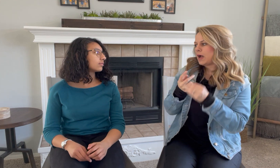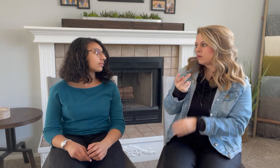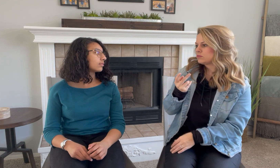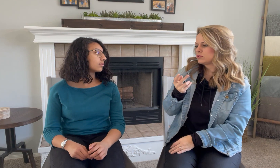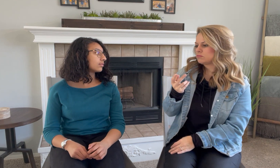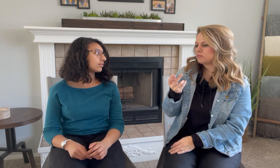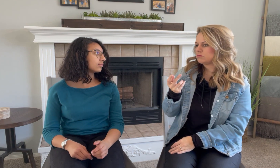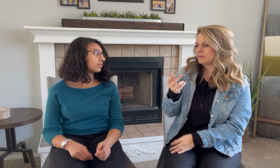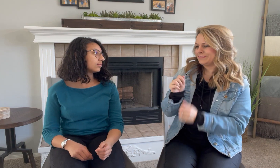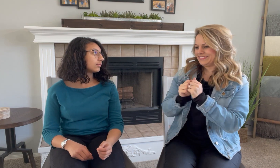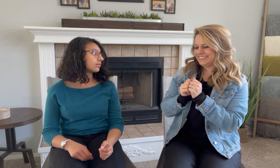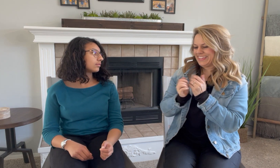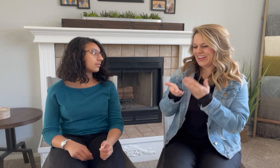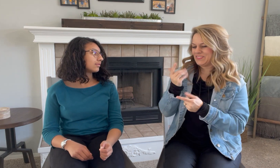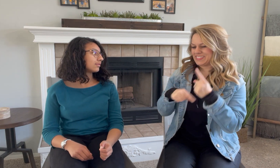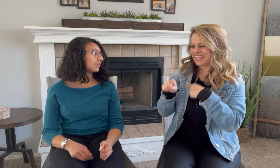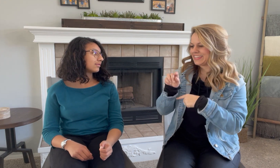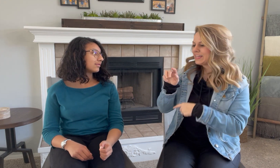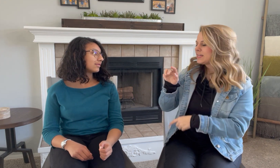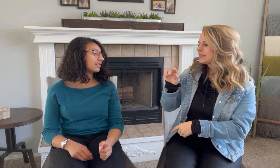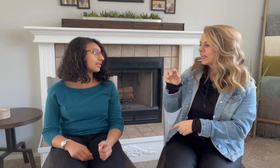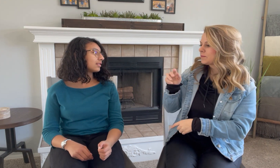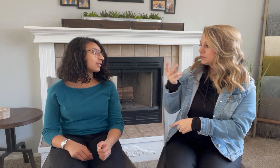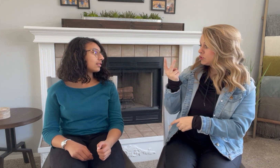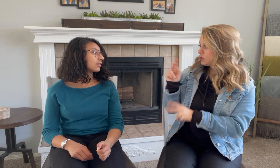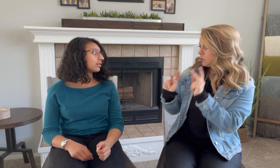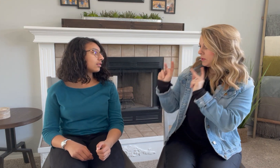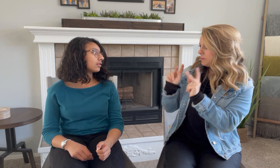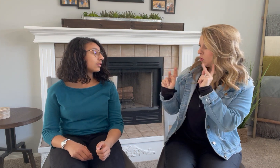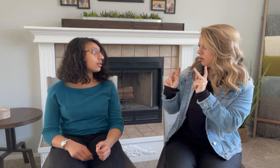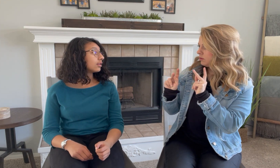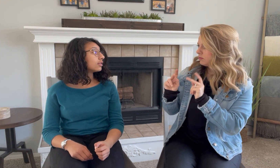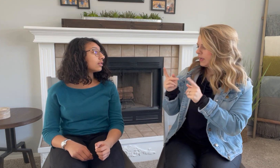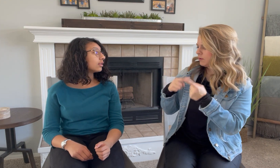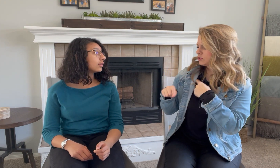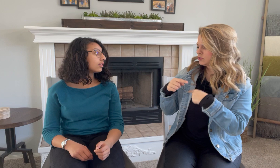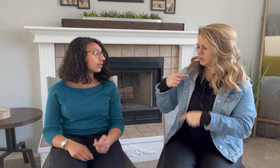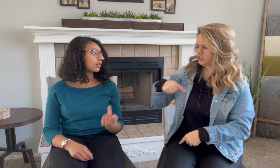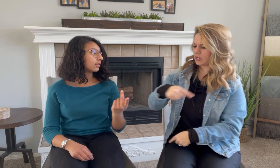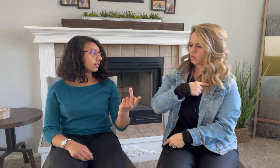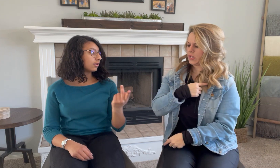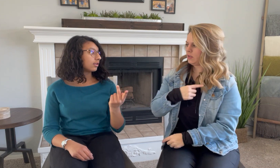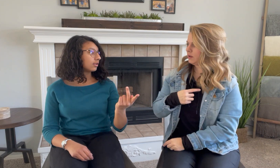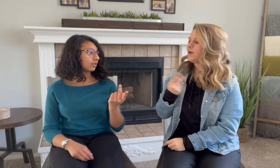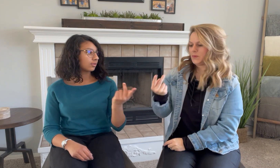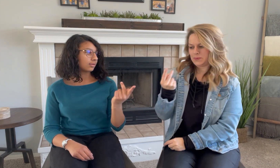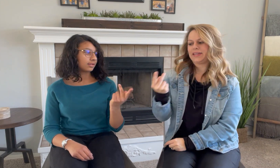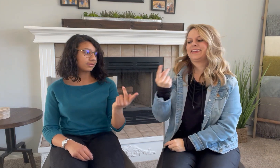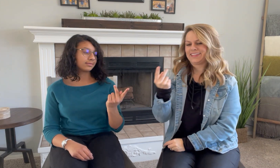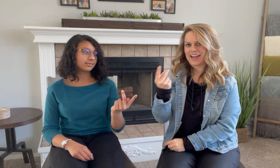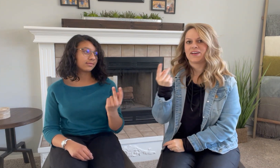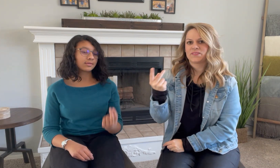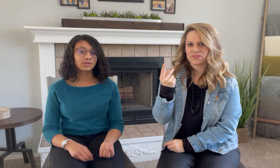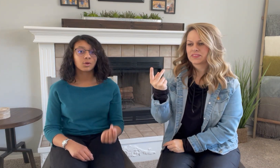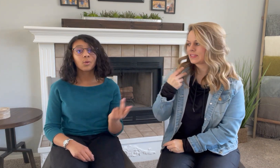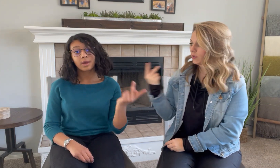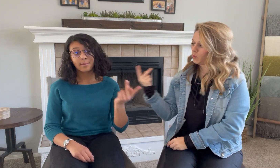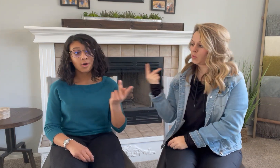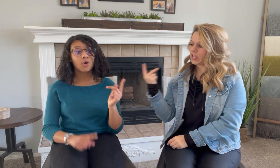about, I almost signed it, like 2 people, how would you sign we? We, yeah. Like